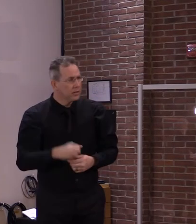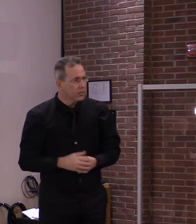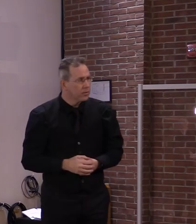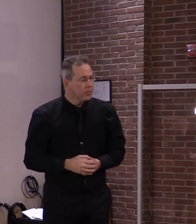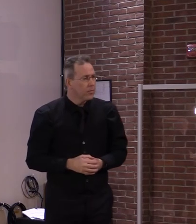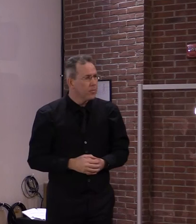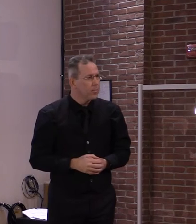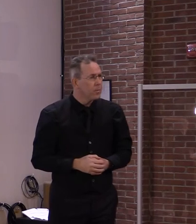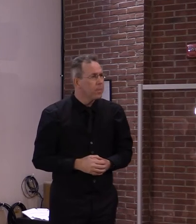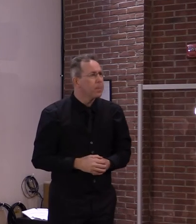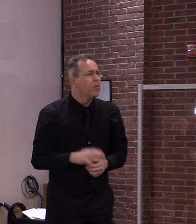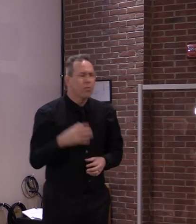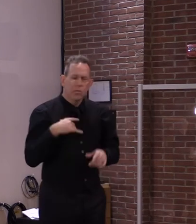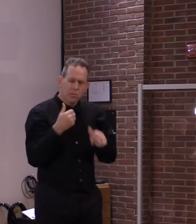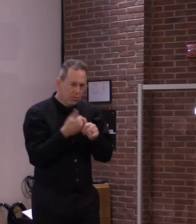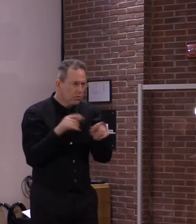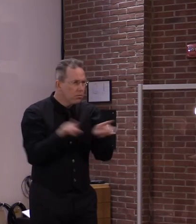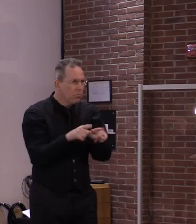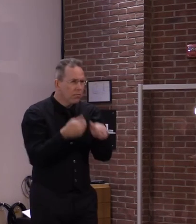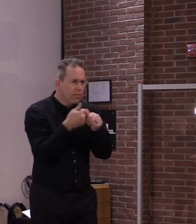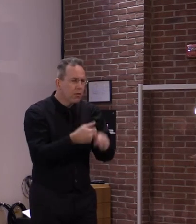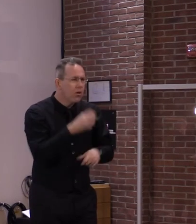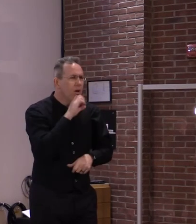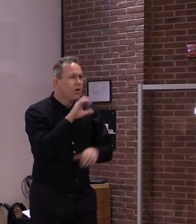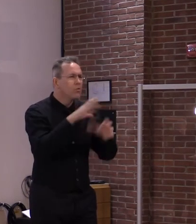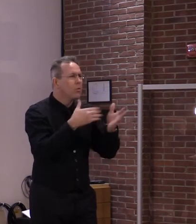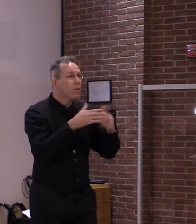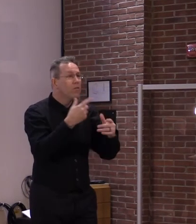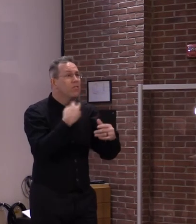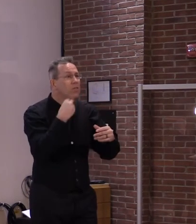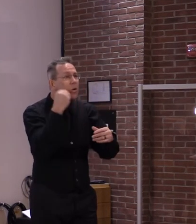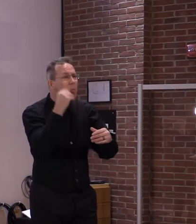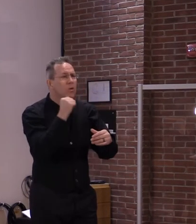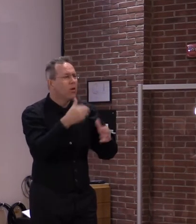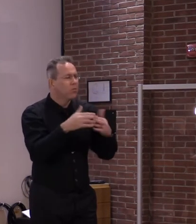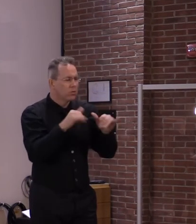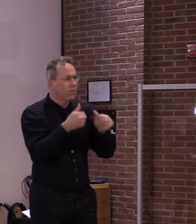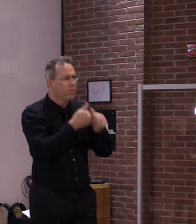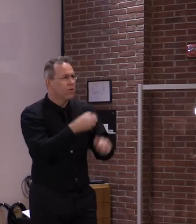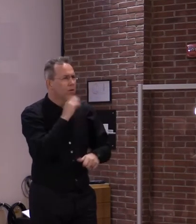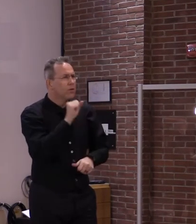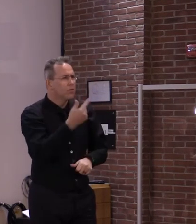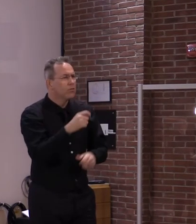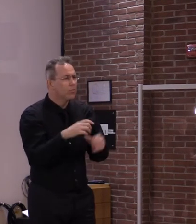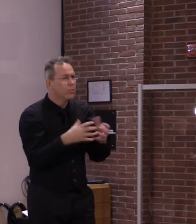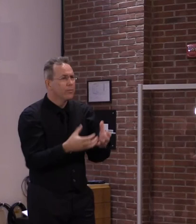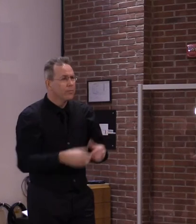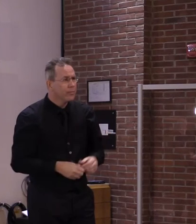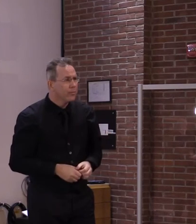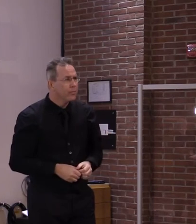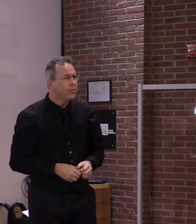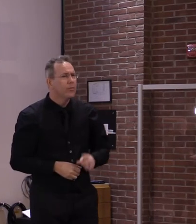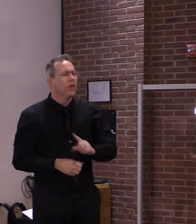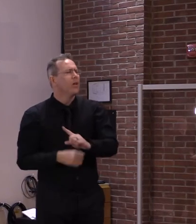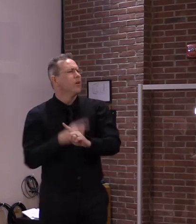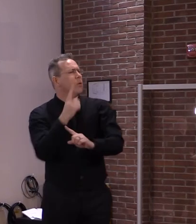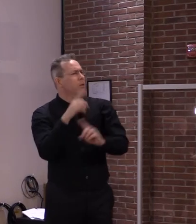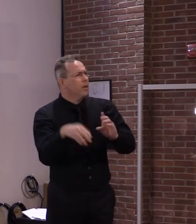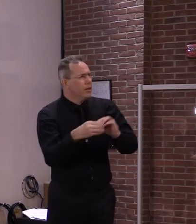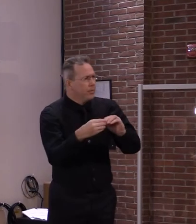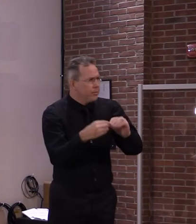age thank you okay and just so everybody knows because i usually repeat it but i'll